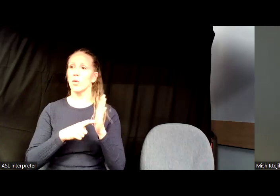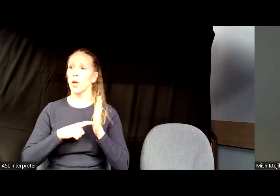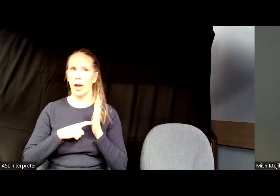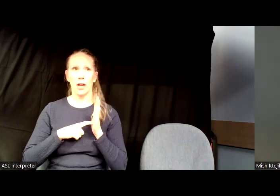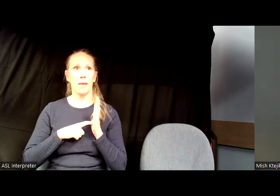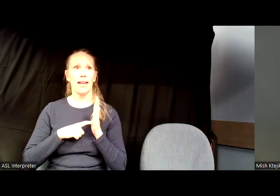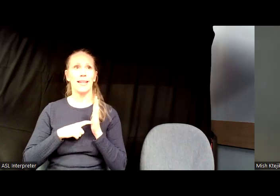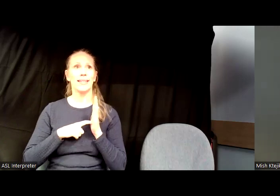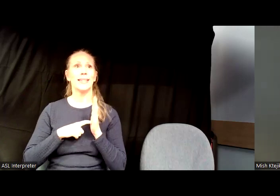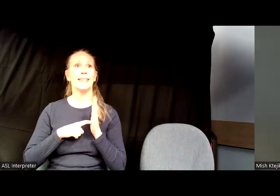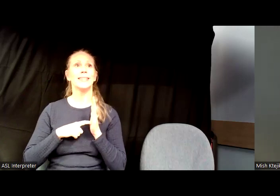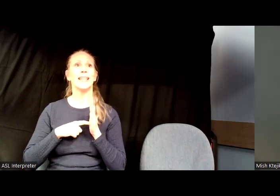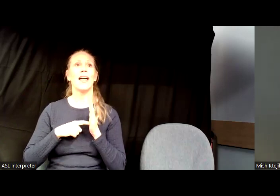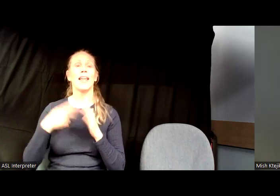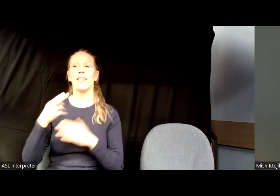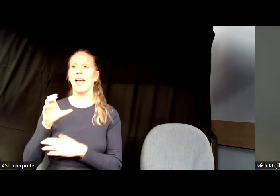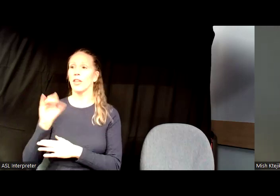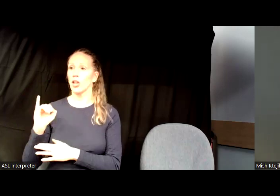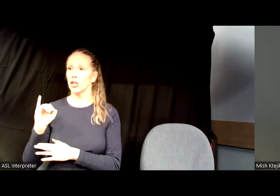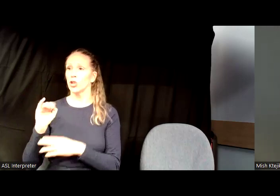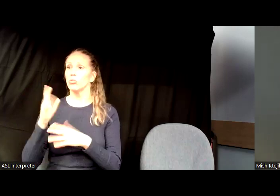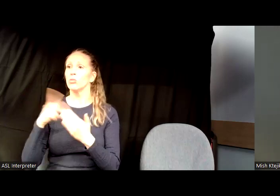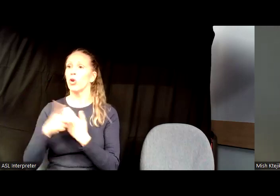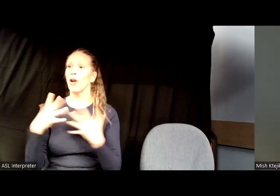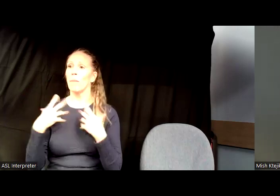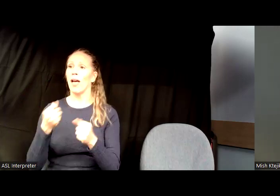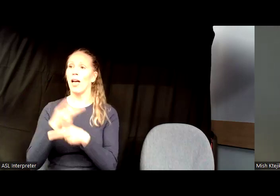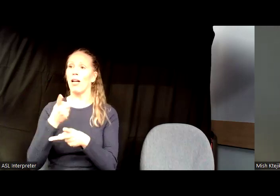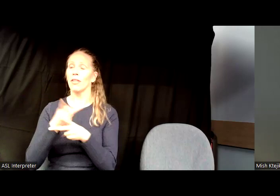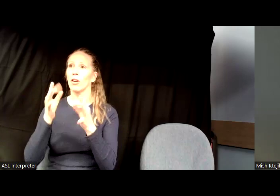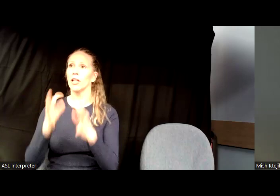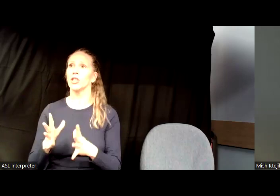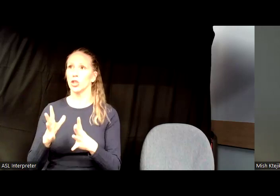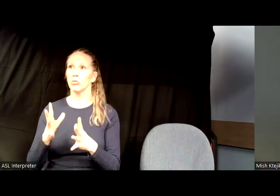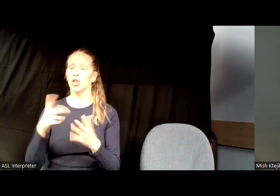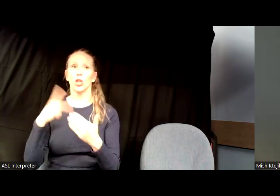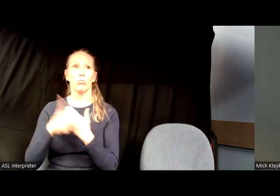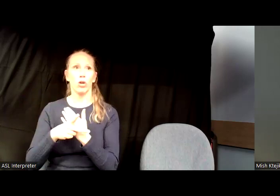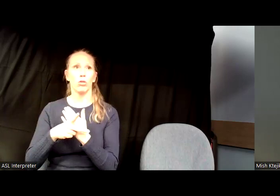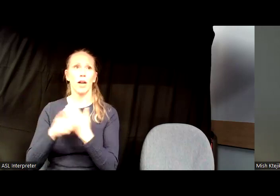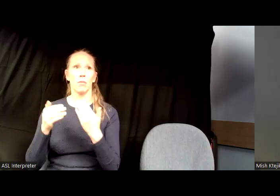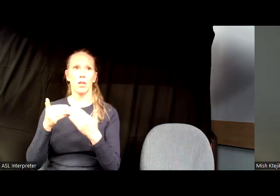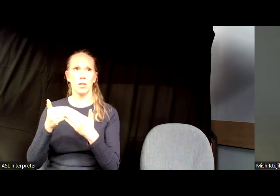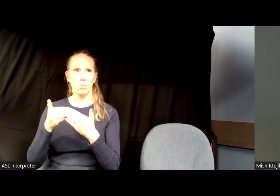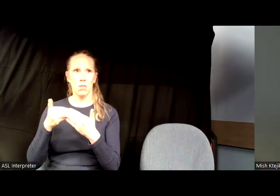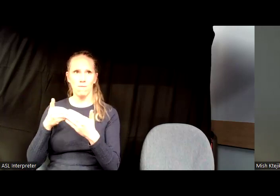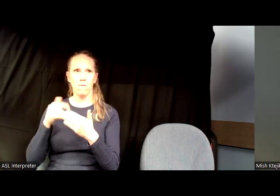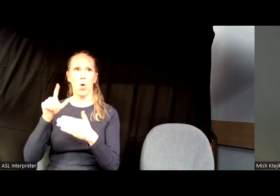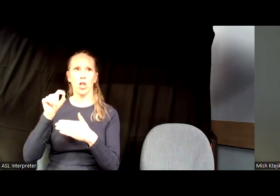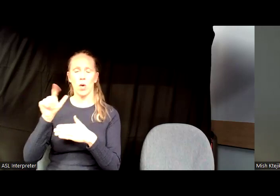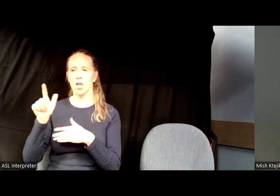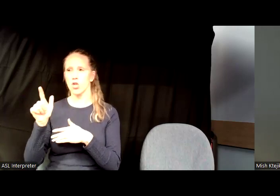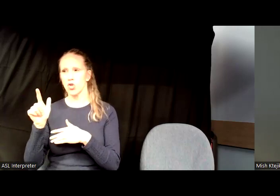the healthcare interpreter program had before August 2023. So now they have